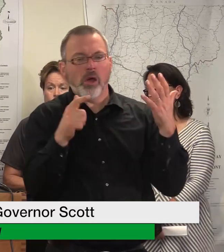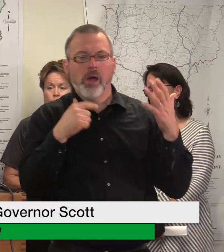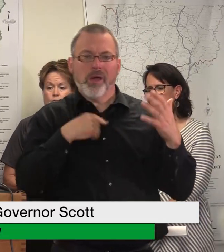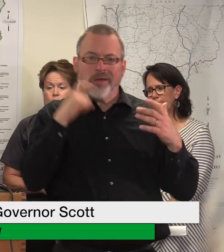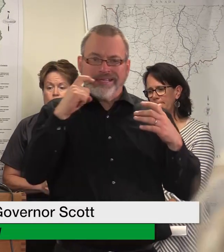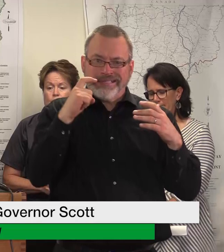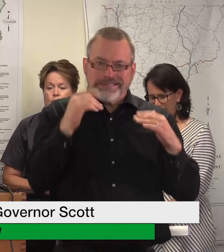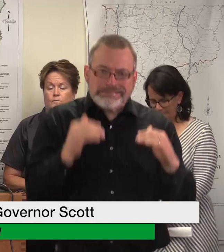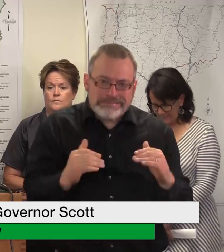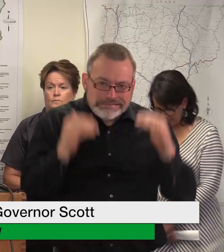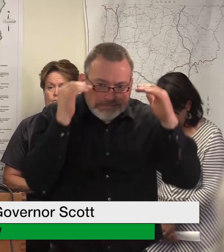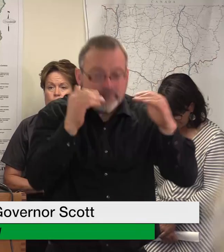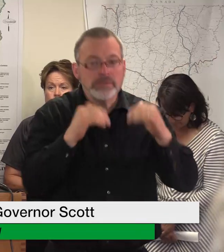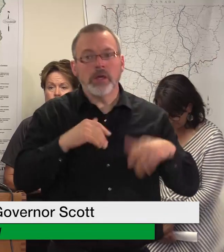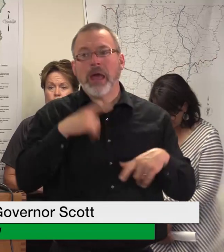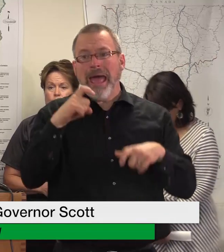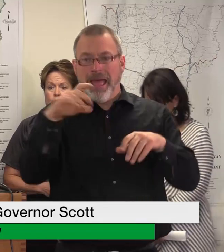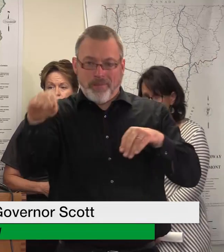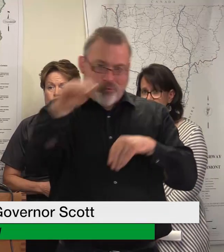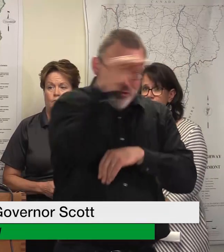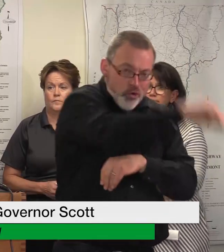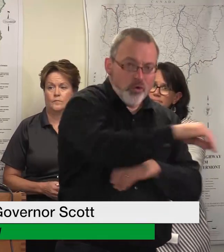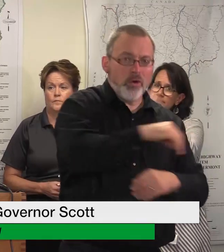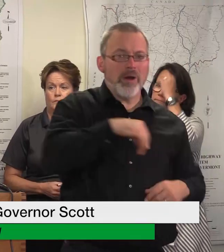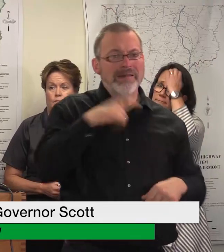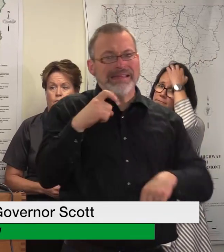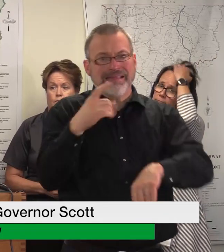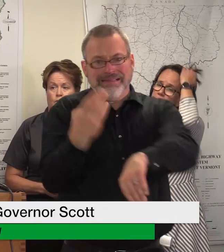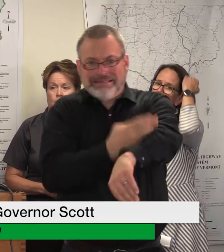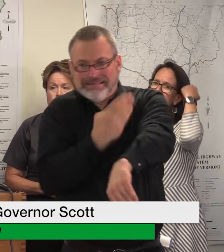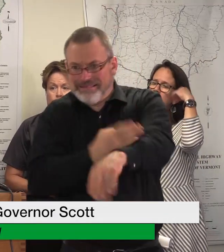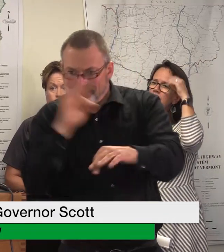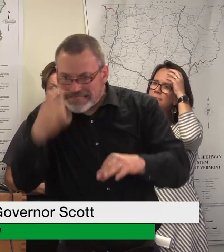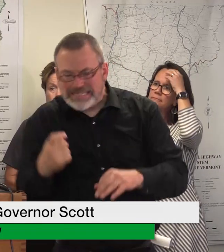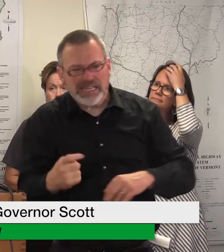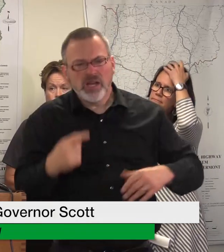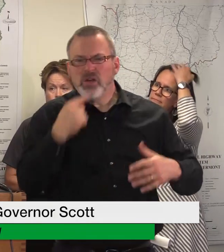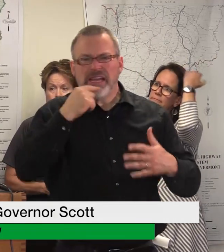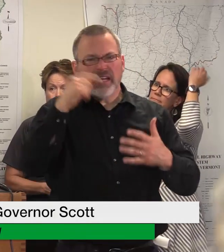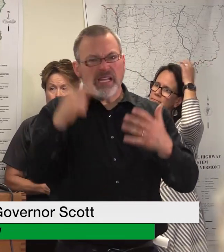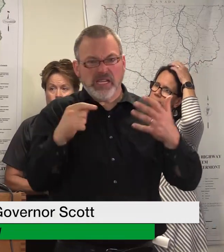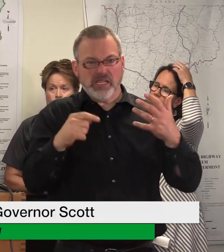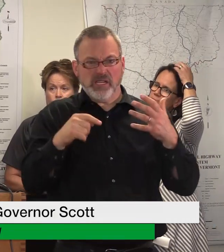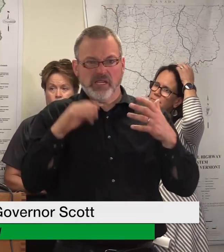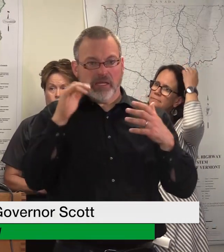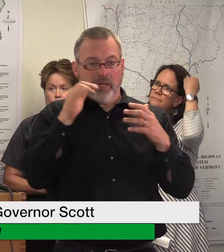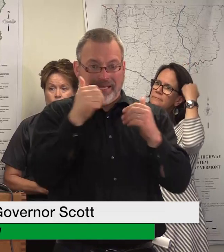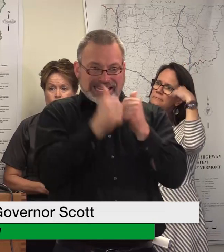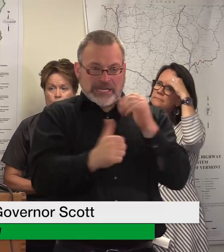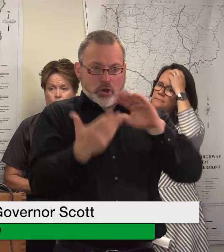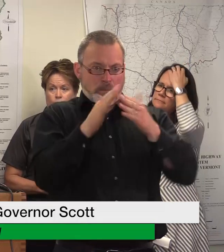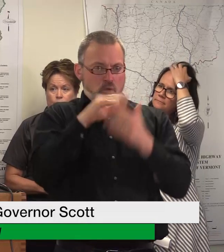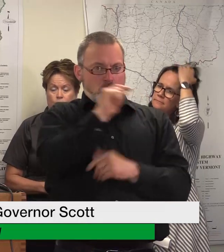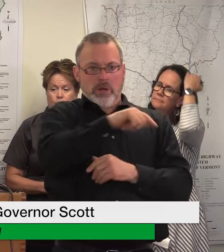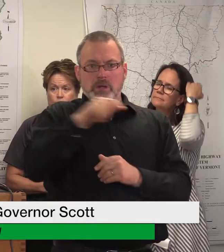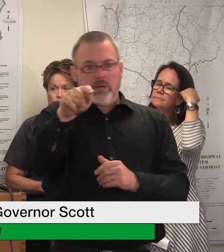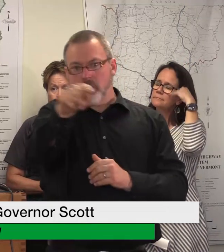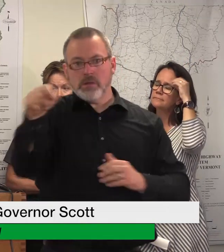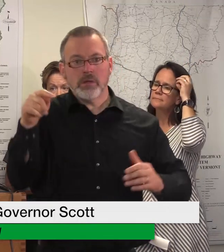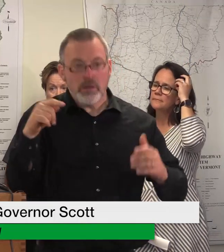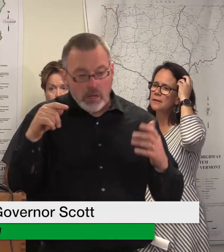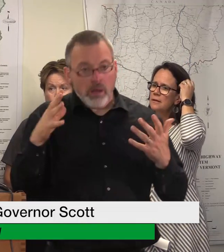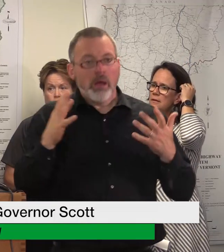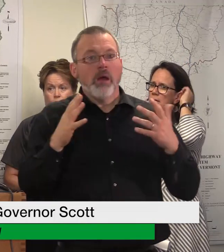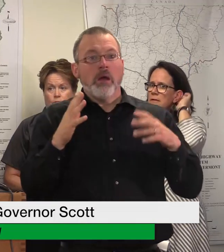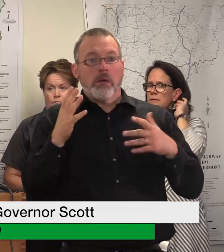housing to locations of higher elevation within the communities that we have, or raising foundations